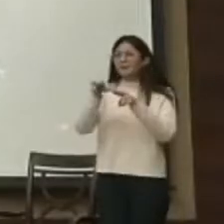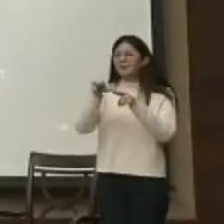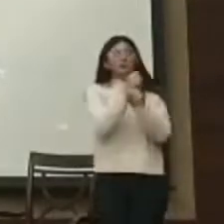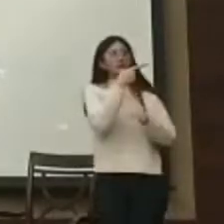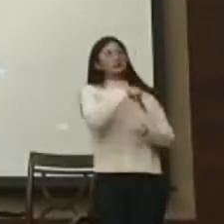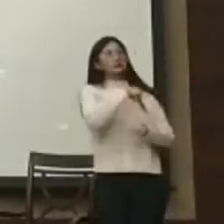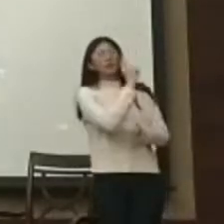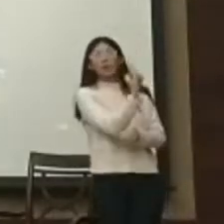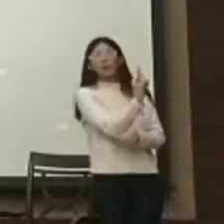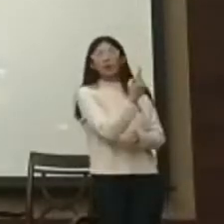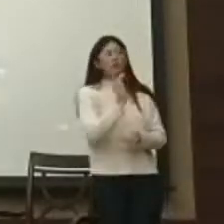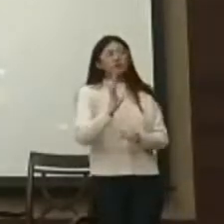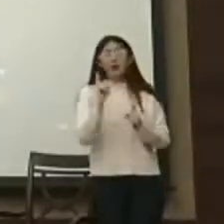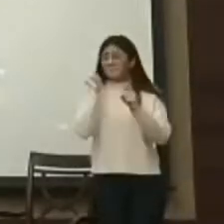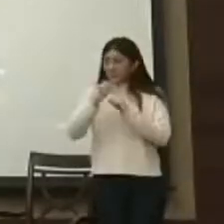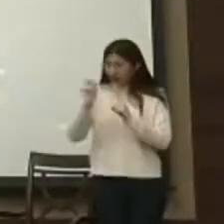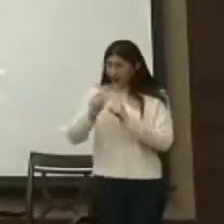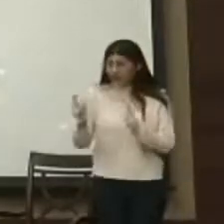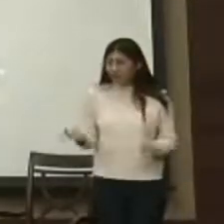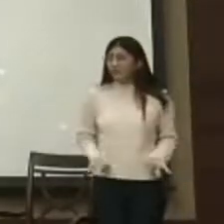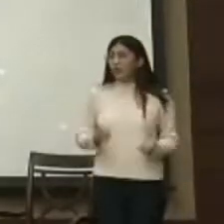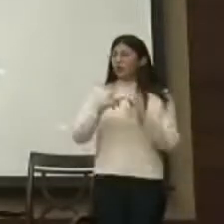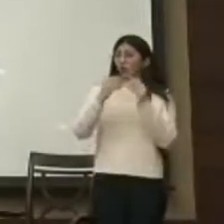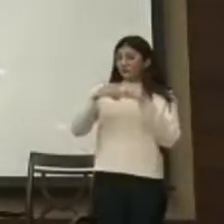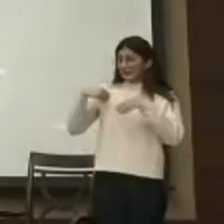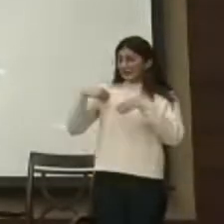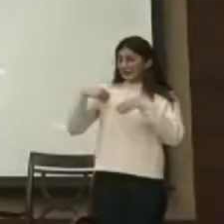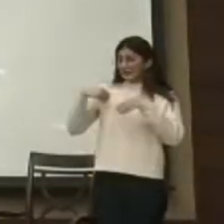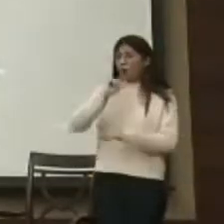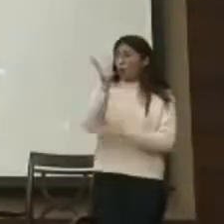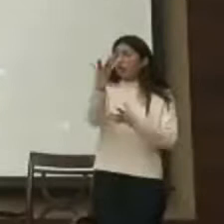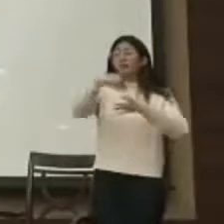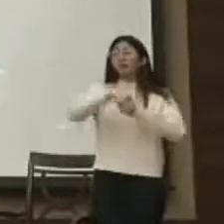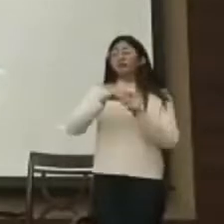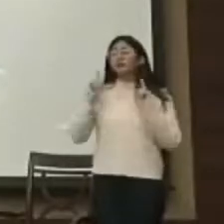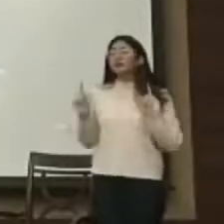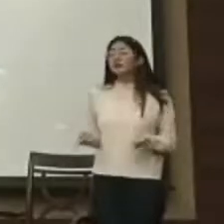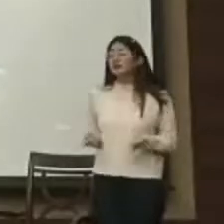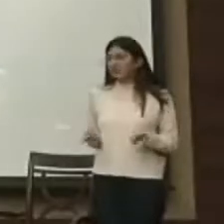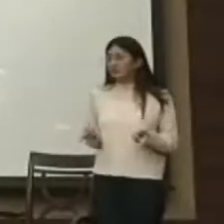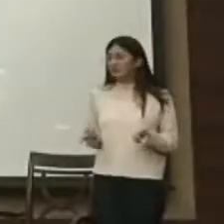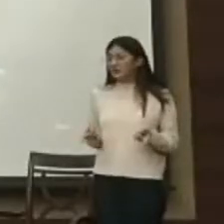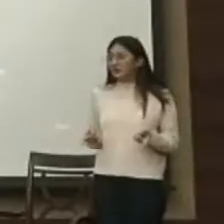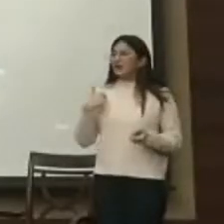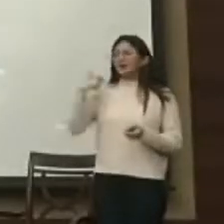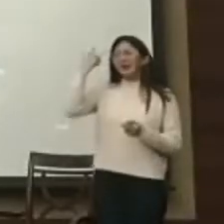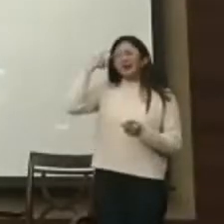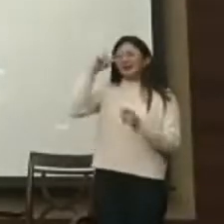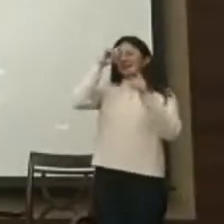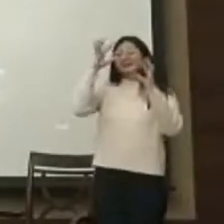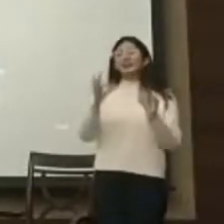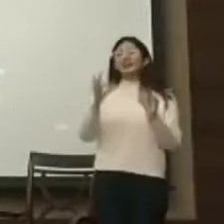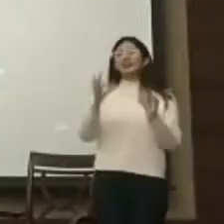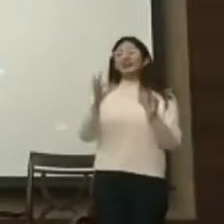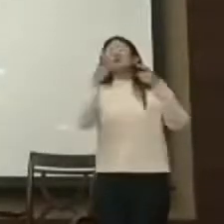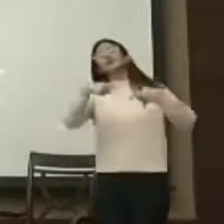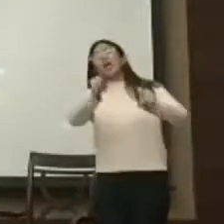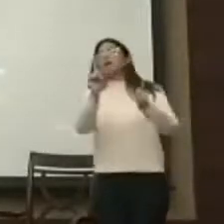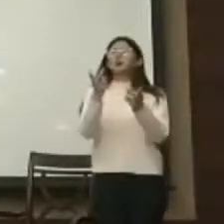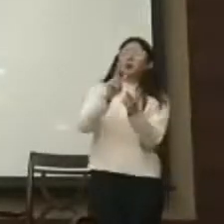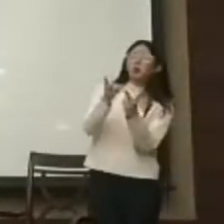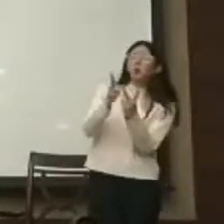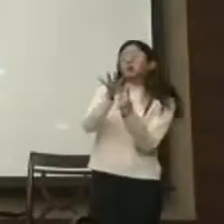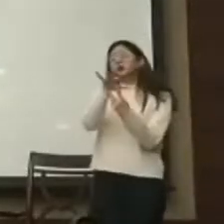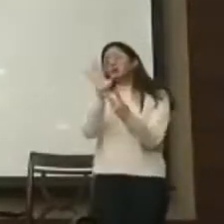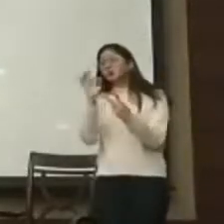private employers, private entities, is also crucial. It should not be left to the discretion of such entities to choose to